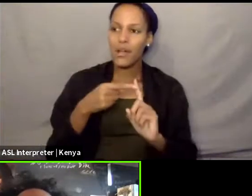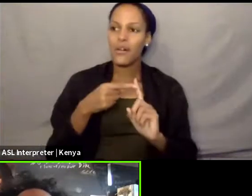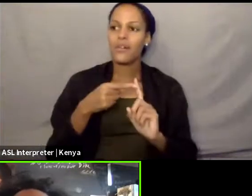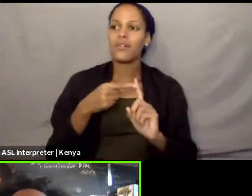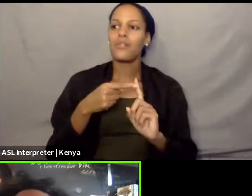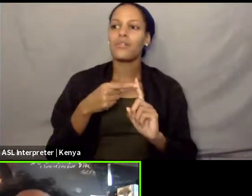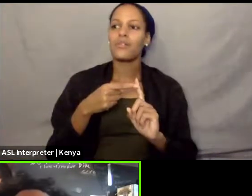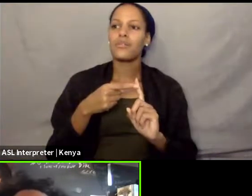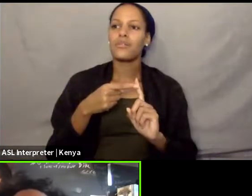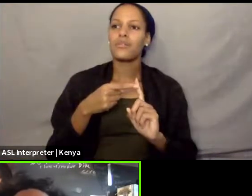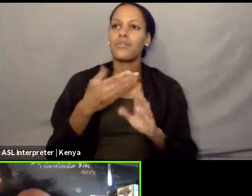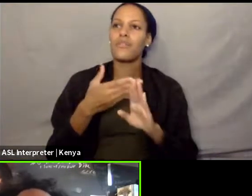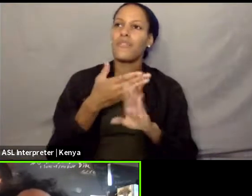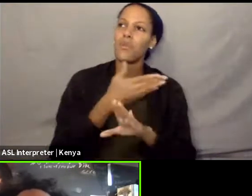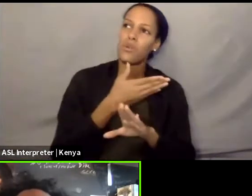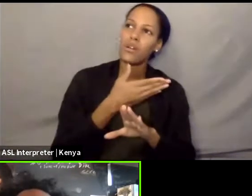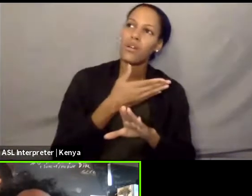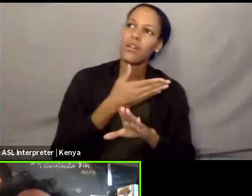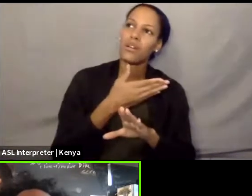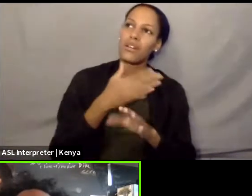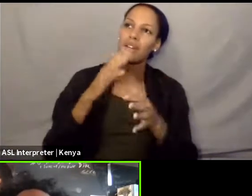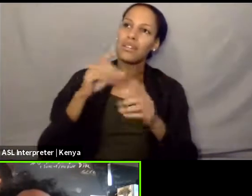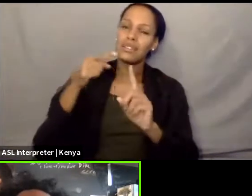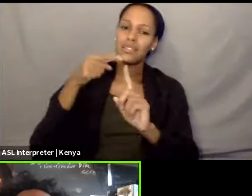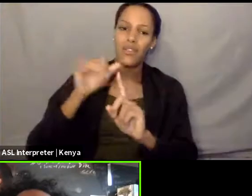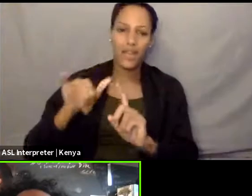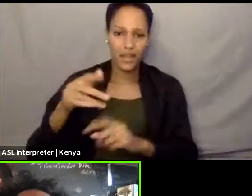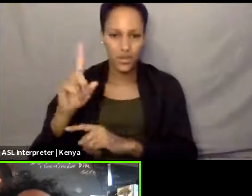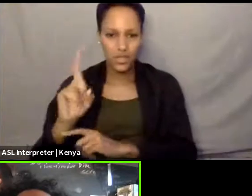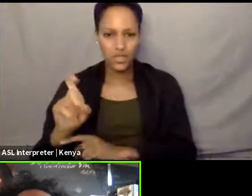how we're talking about it before that question, yeah.